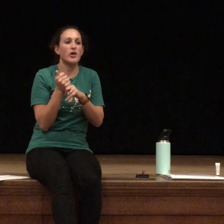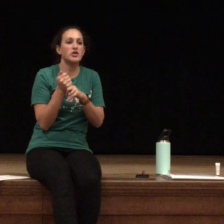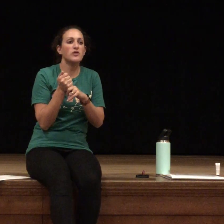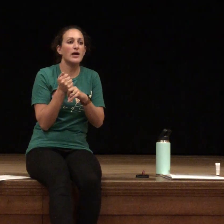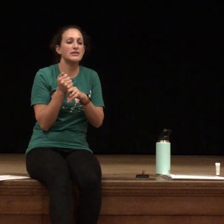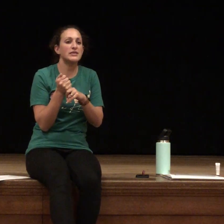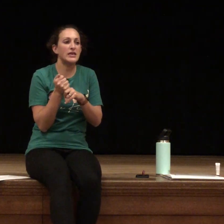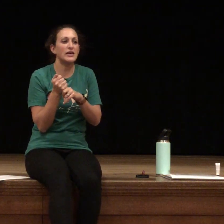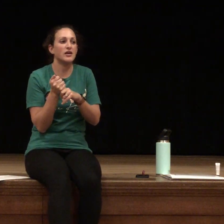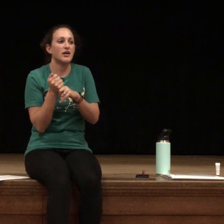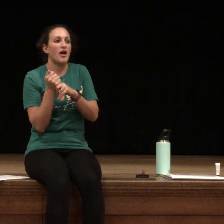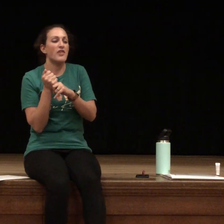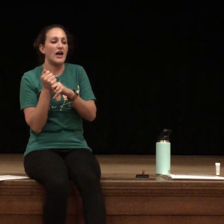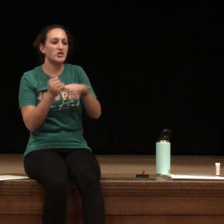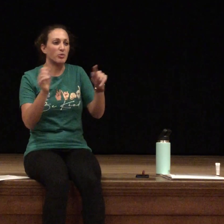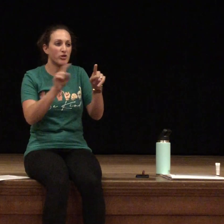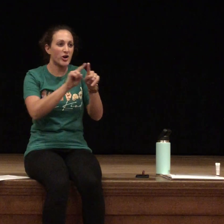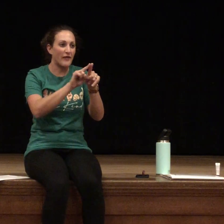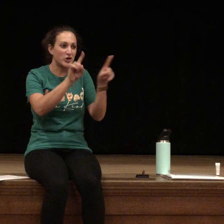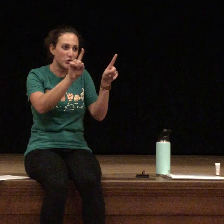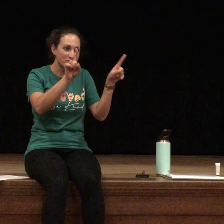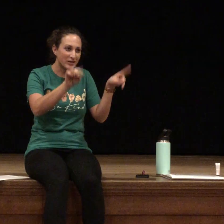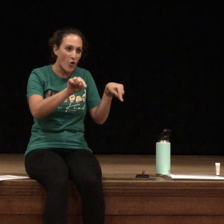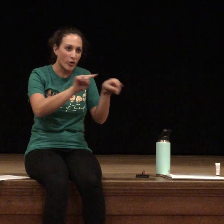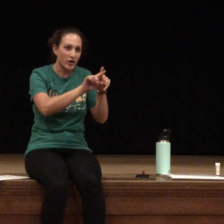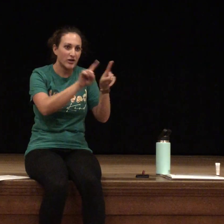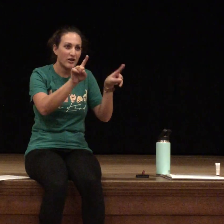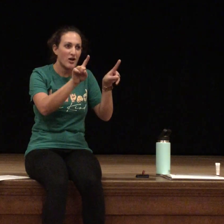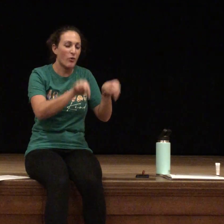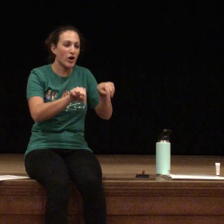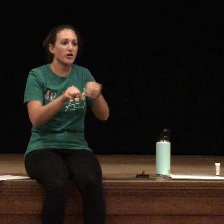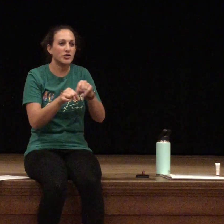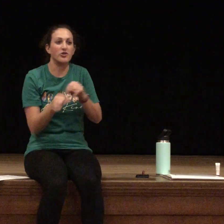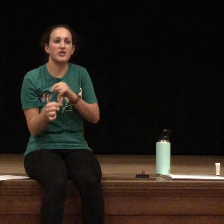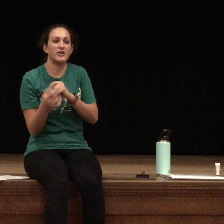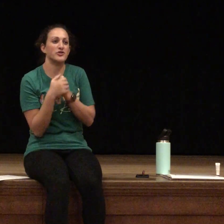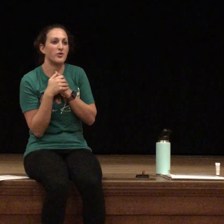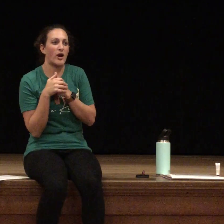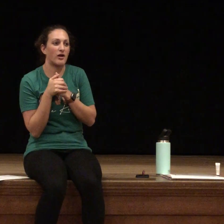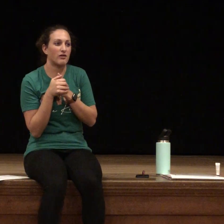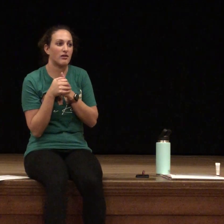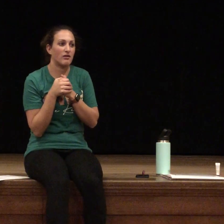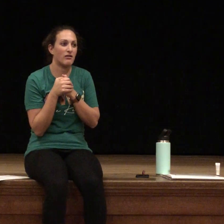you guys see that interpreter on the news in the corner, what color shirts are they usually wearing?